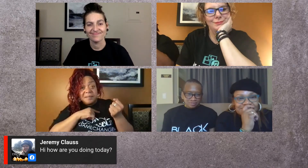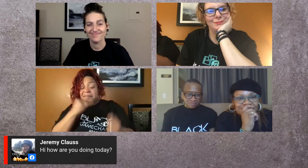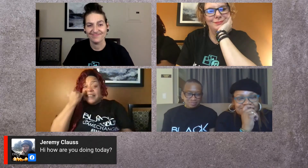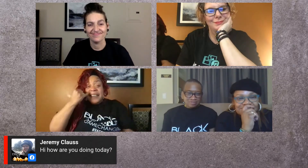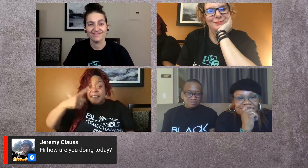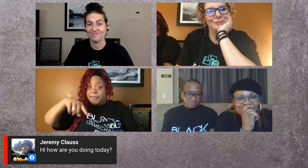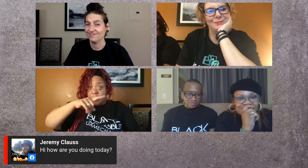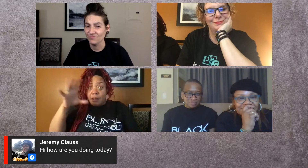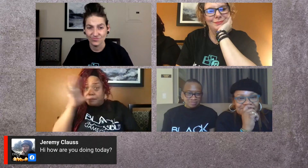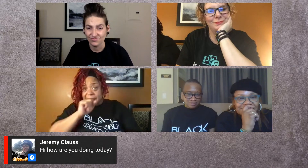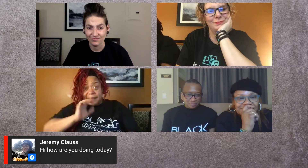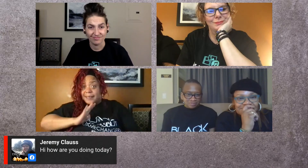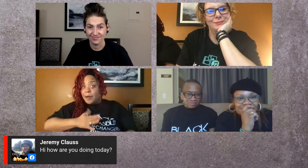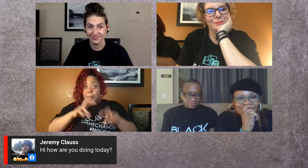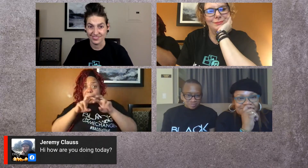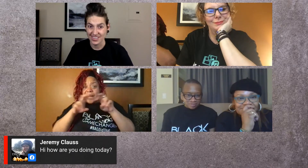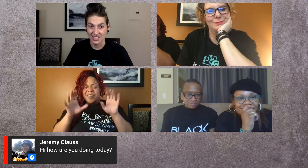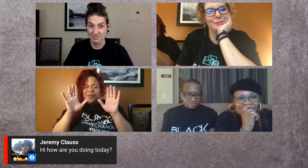and supporting us.